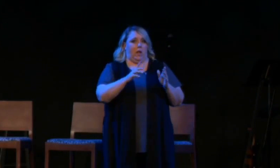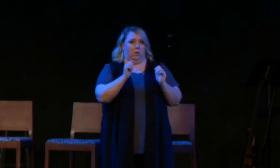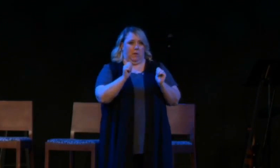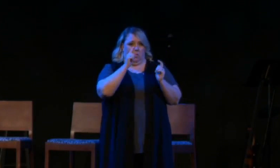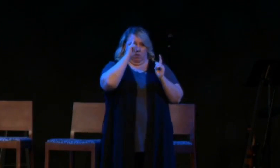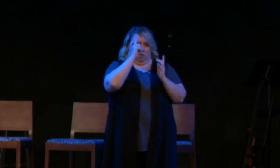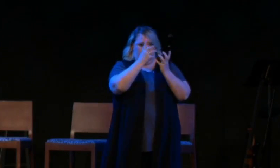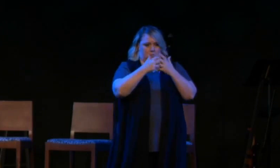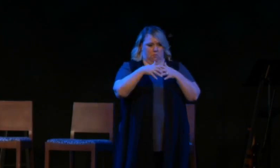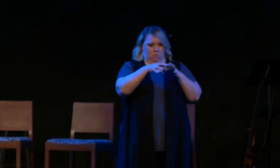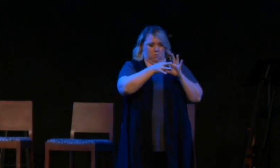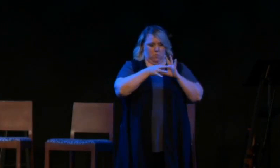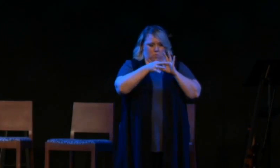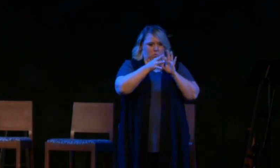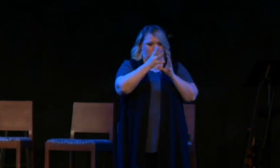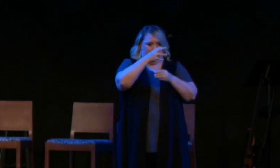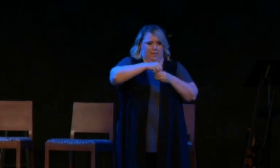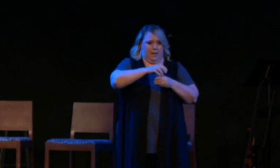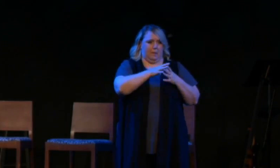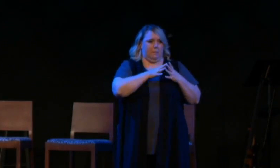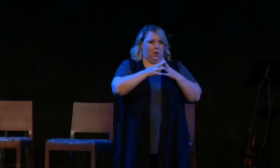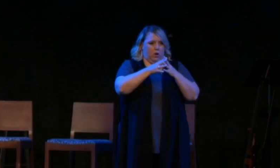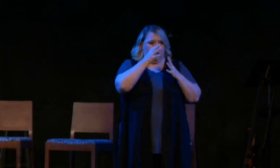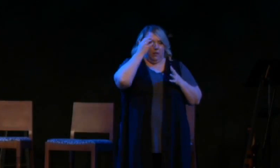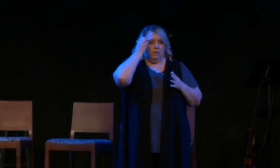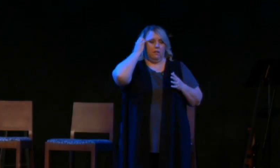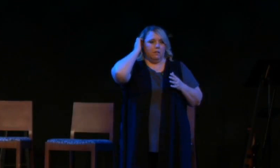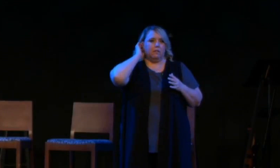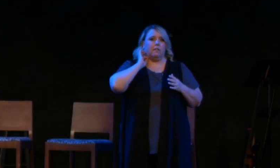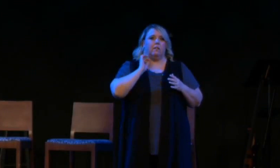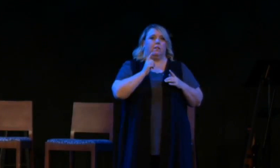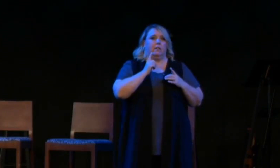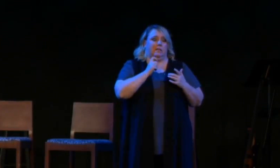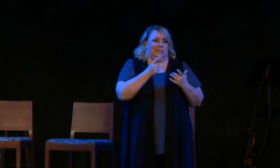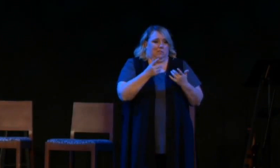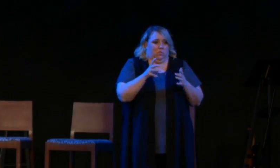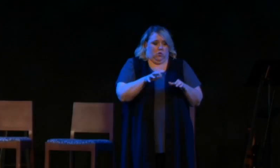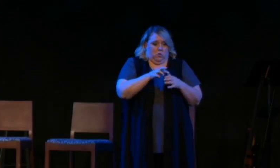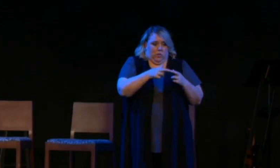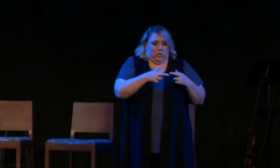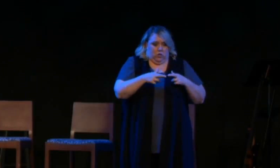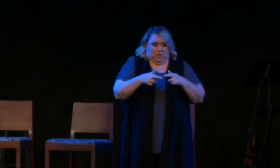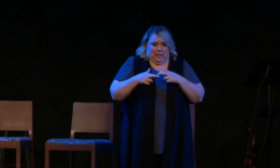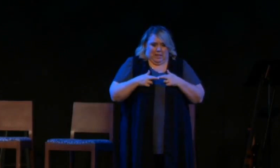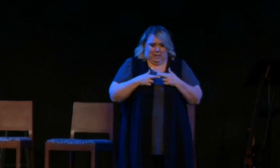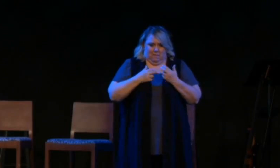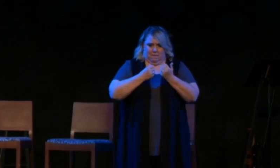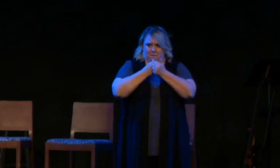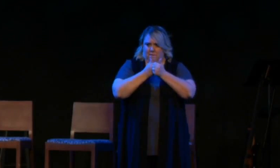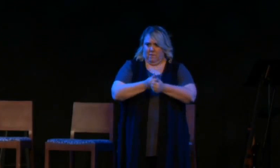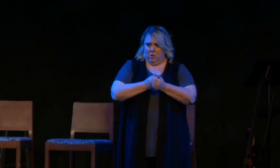America, because we all will need the ability to contextualize regionally. Buying that argument by